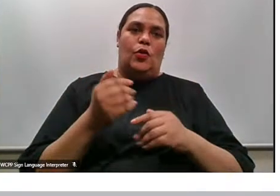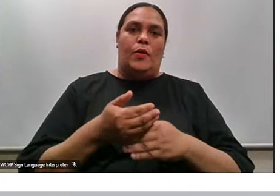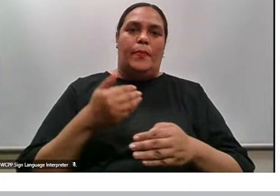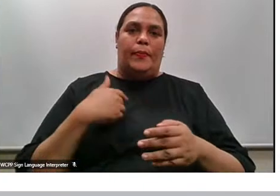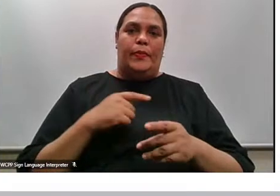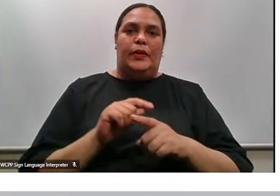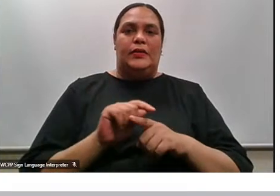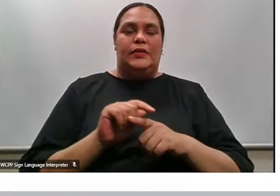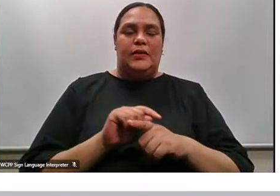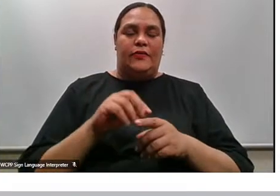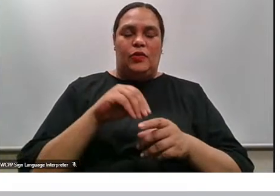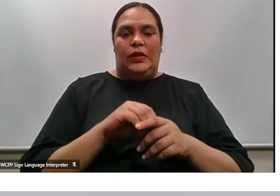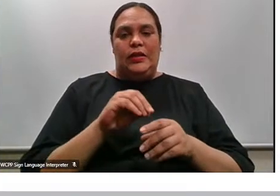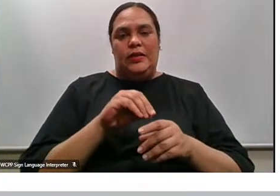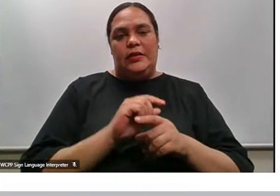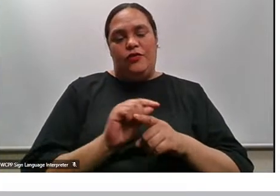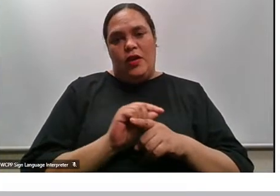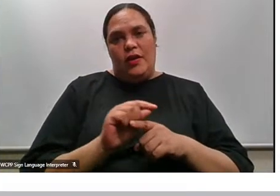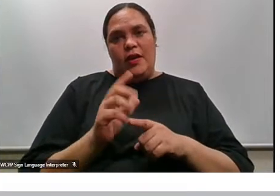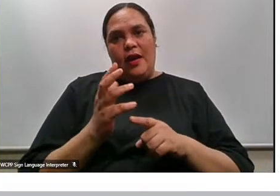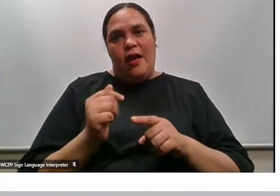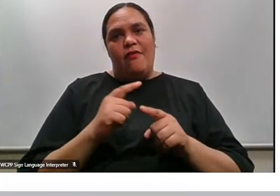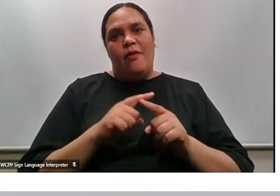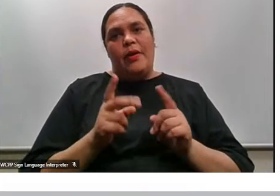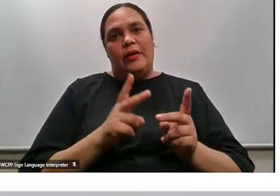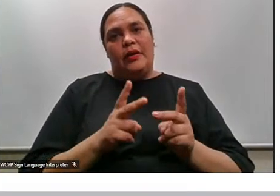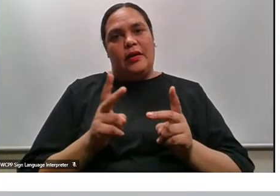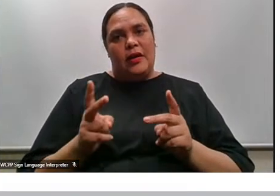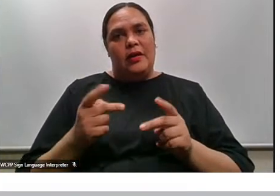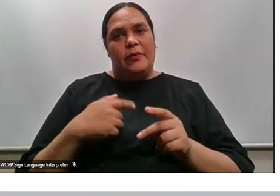training. But then again, I do